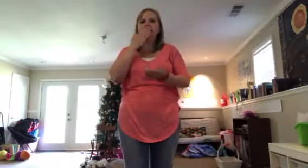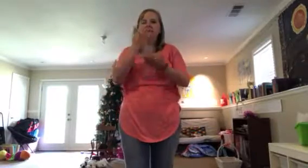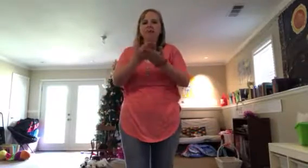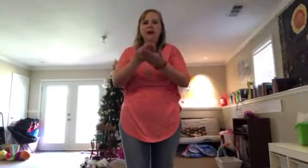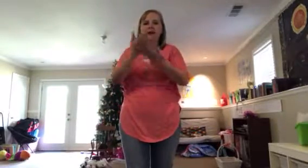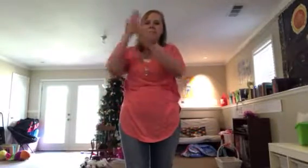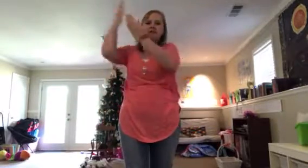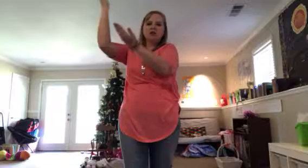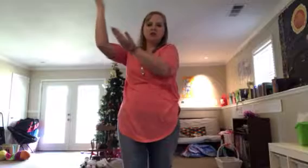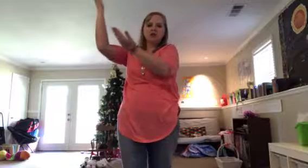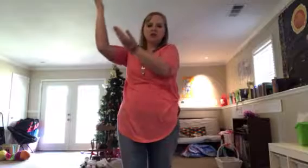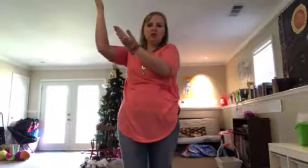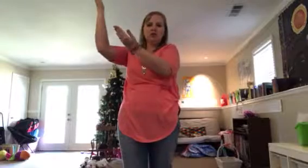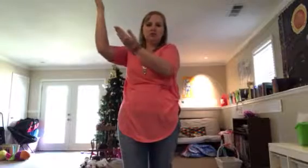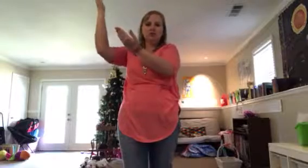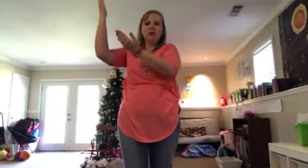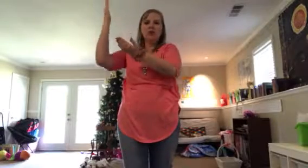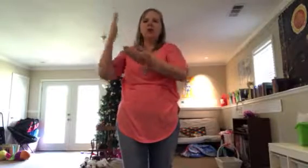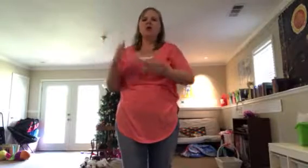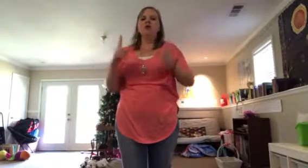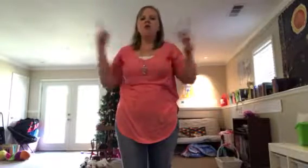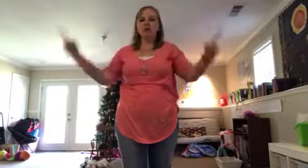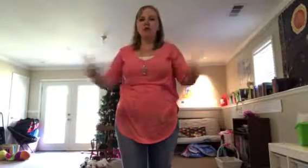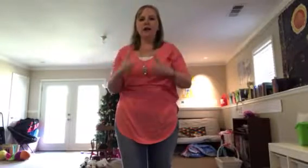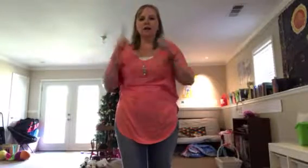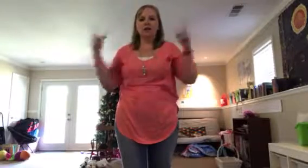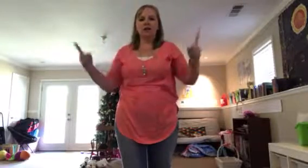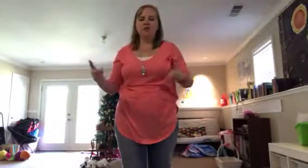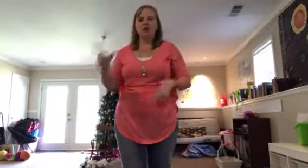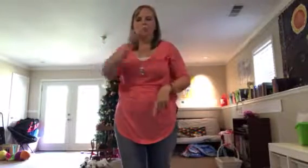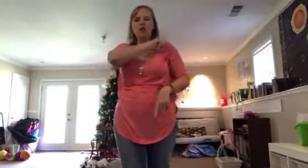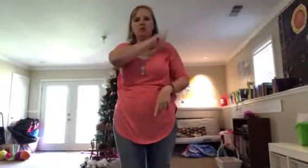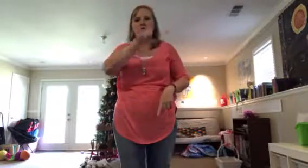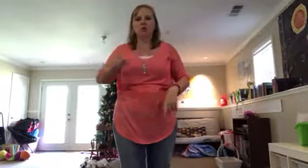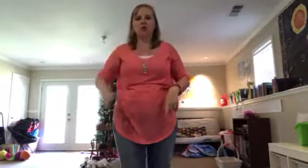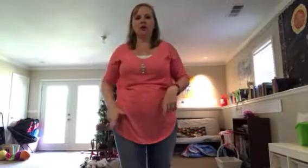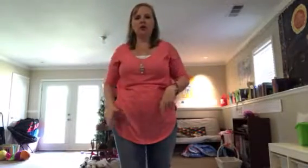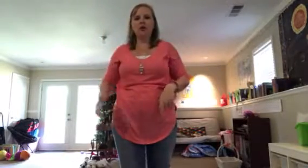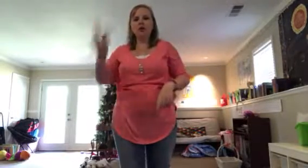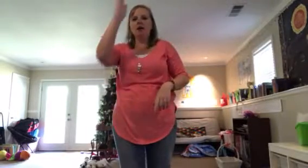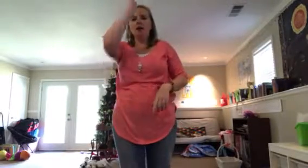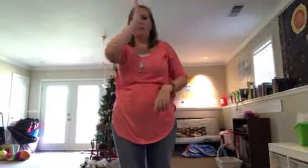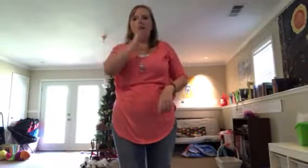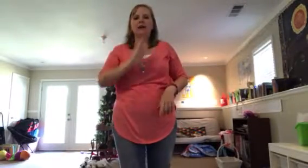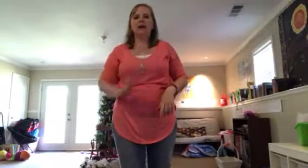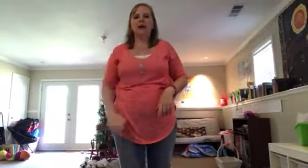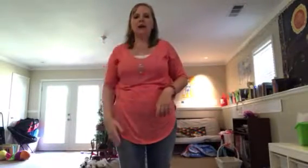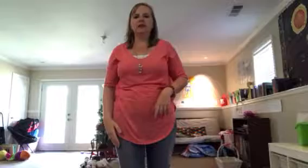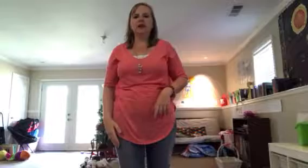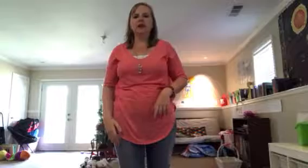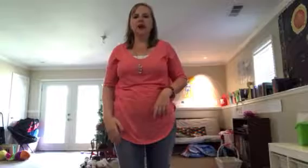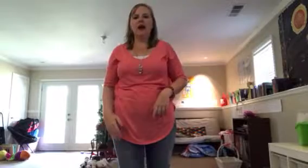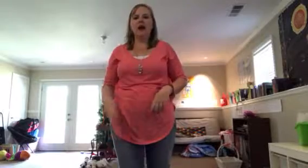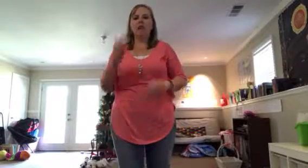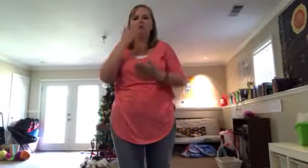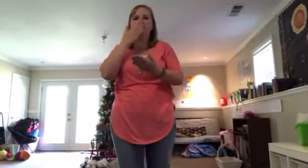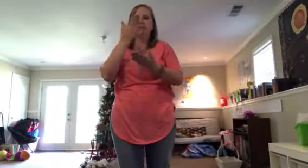give thanks to you forever. O Lord, my God, I will